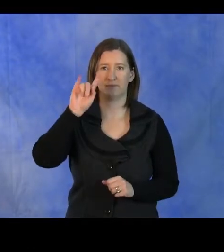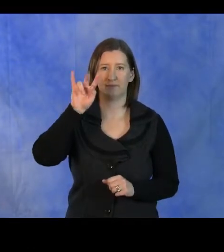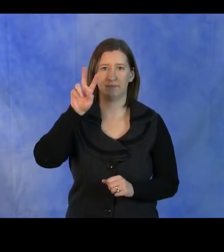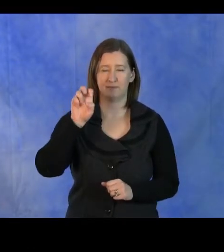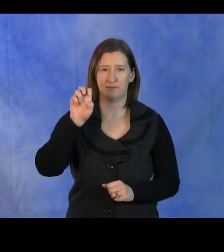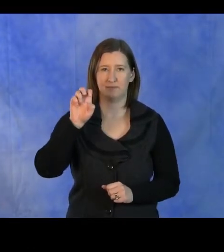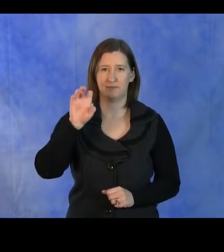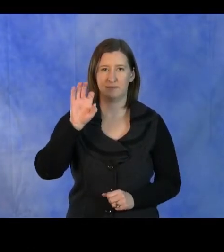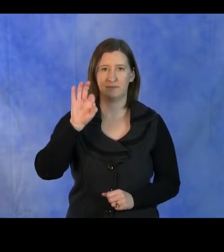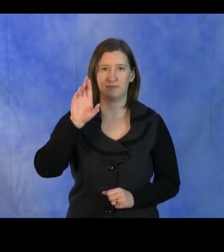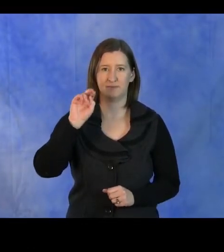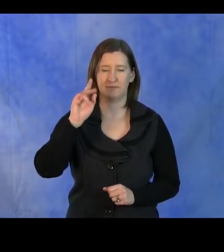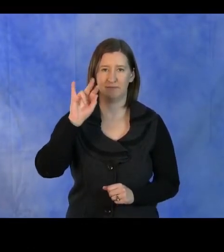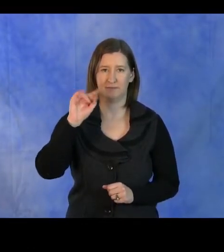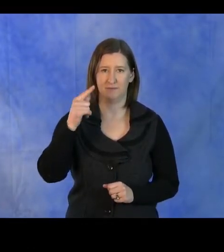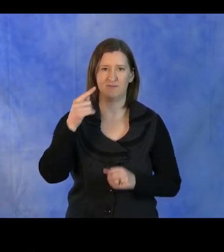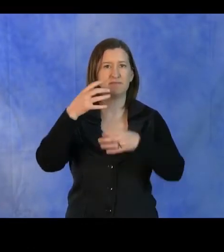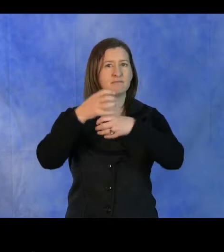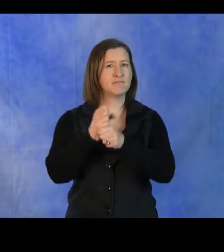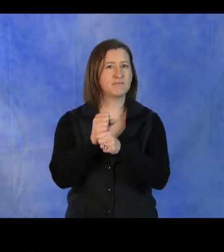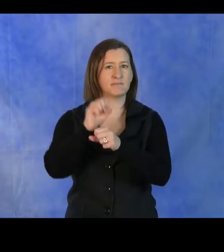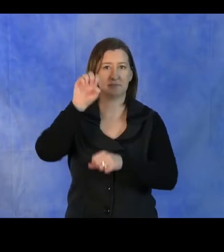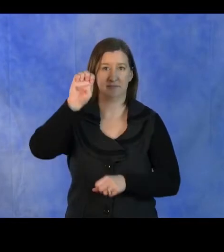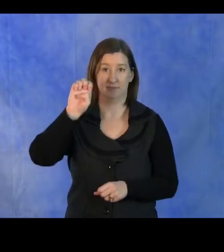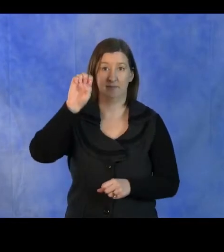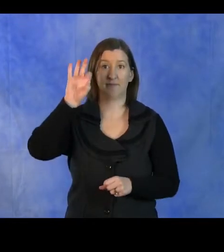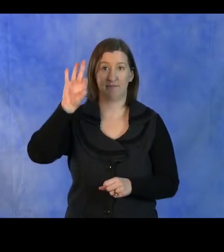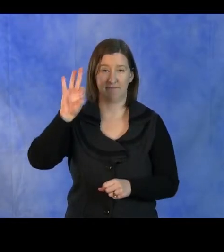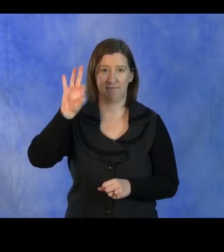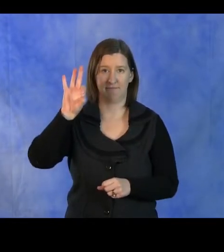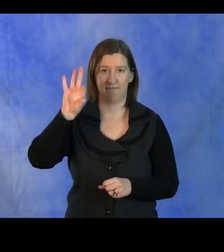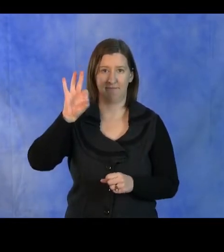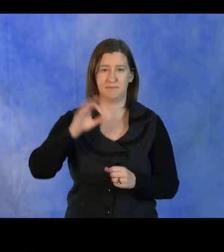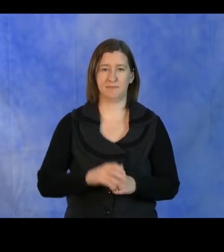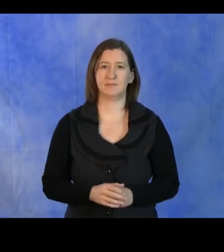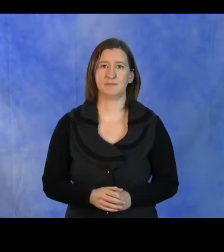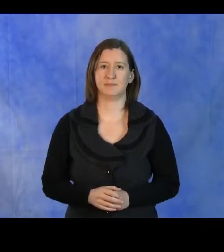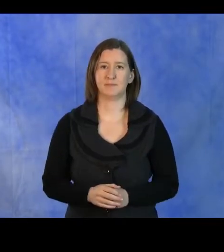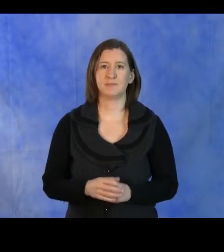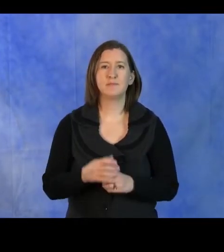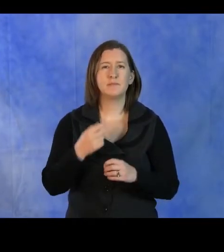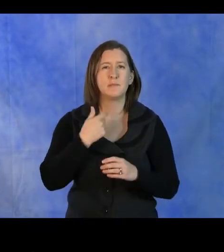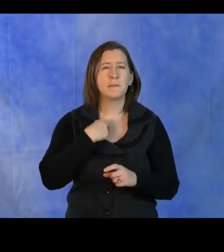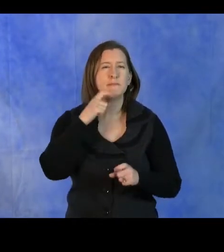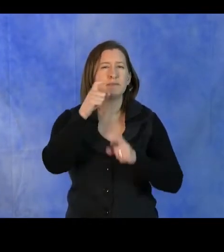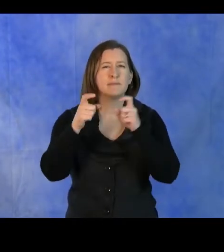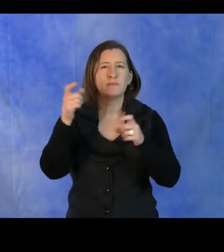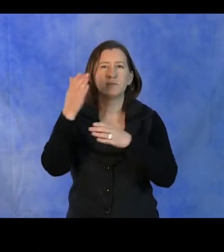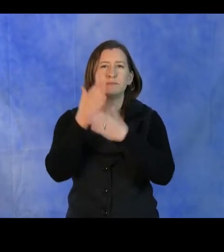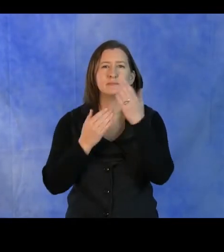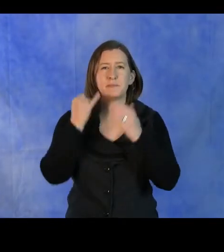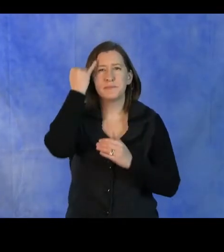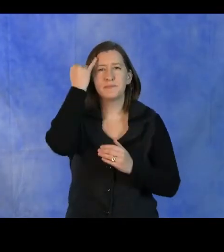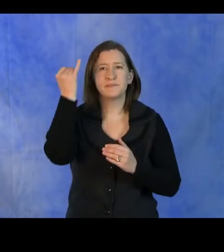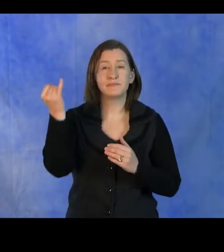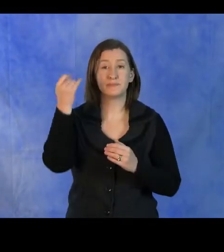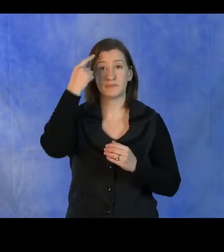become familiar with executive functioning, and I'll be using the sign EF.